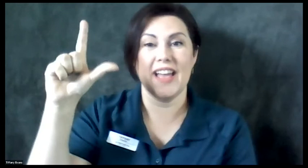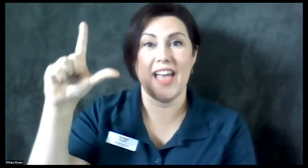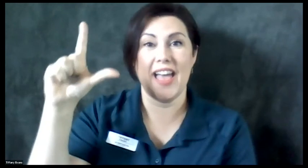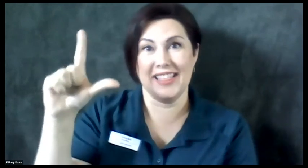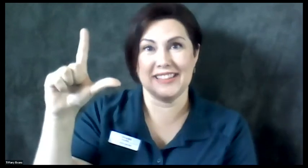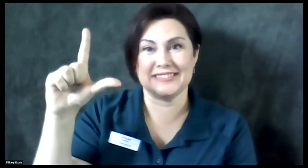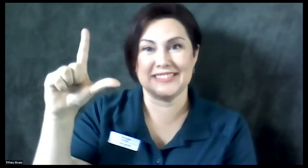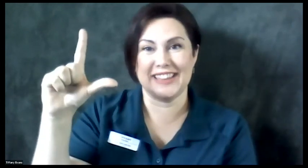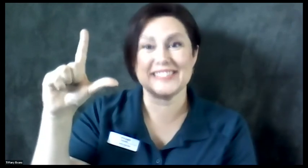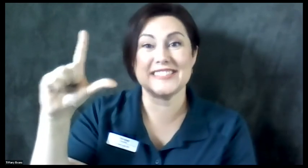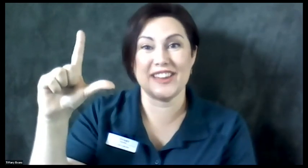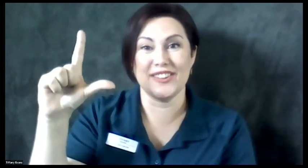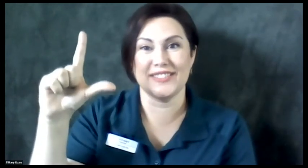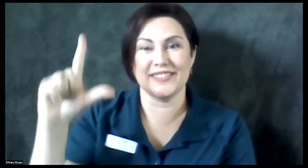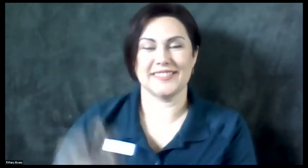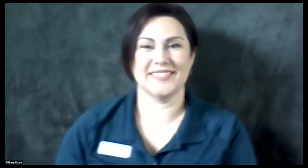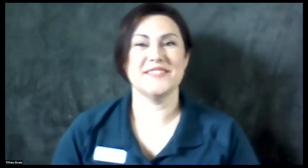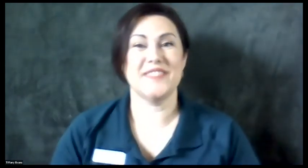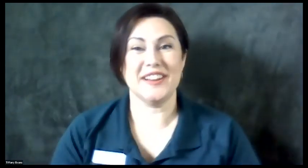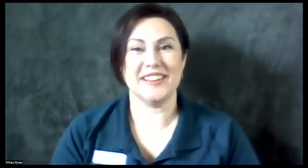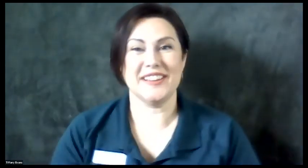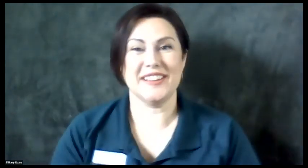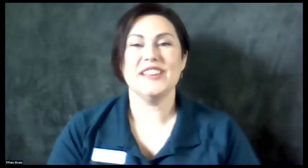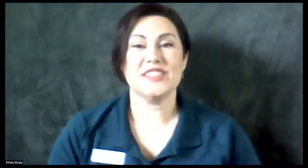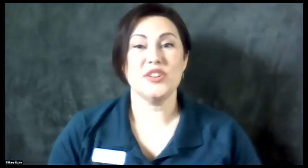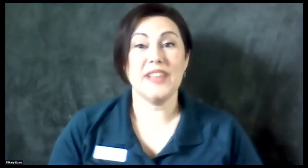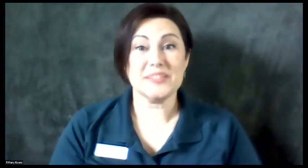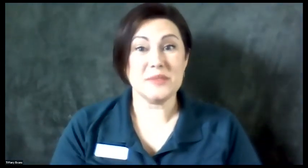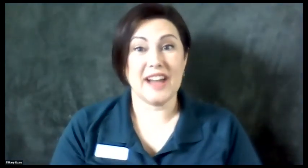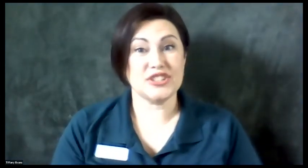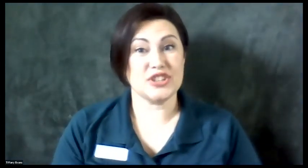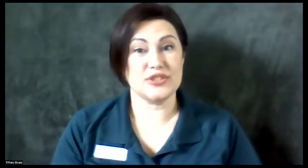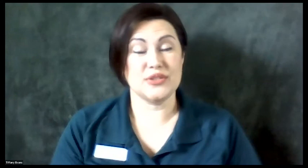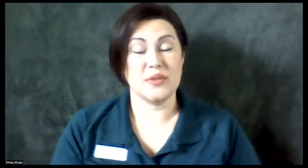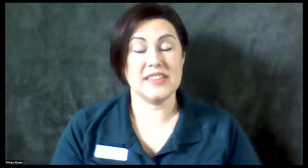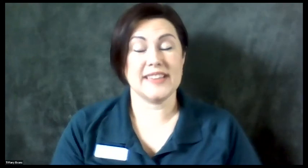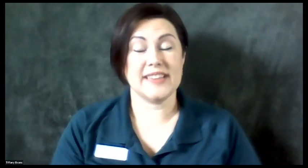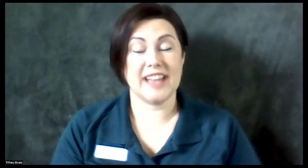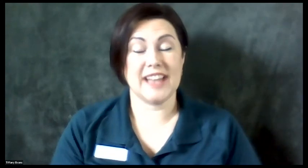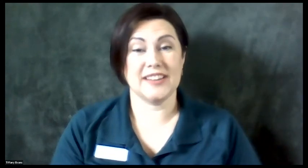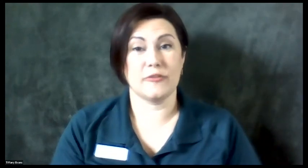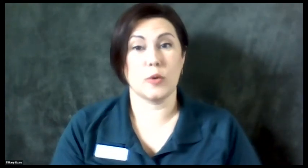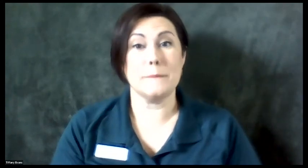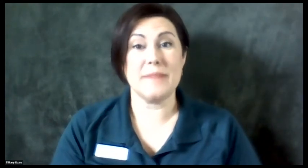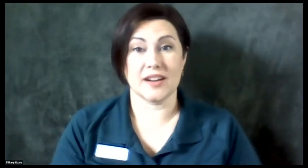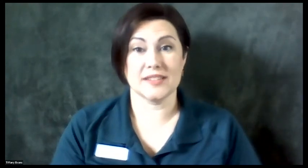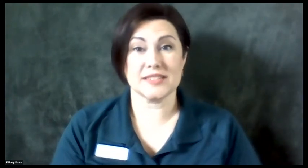S-N-A-I-L, snail. Very good. So last week I showed you the sign for bear. So we're going to